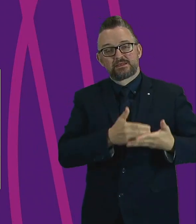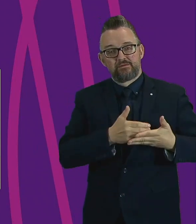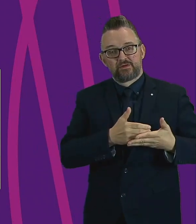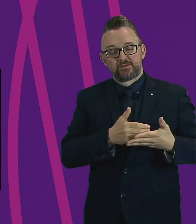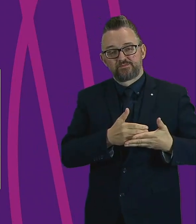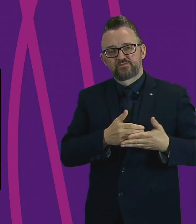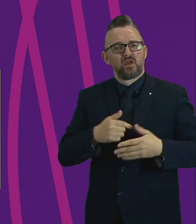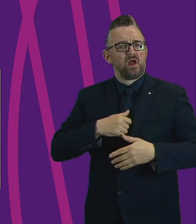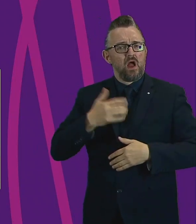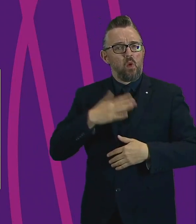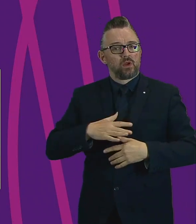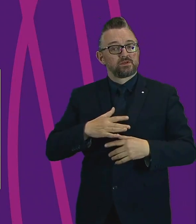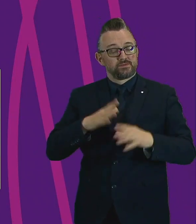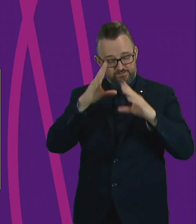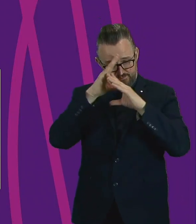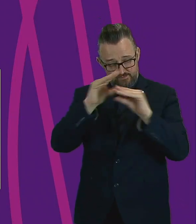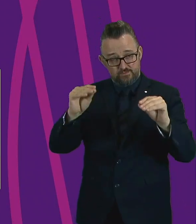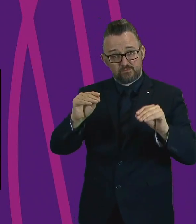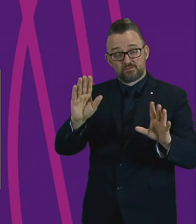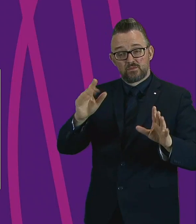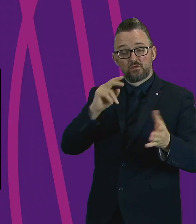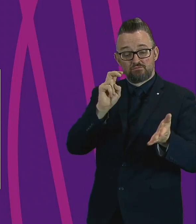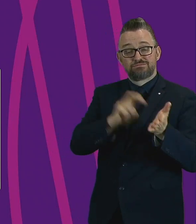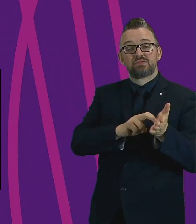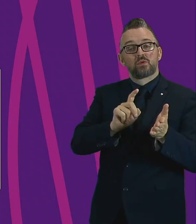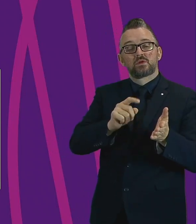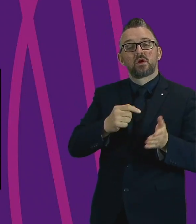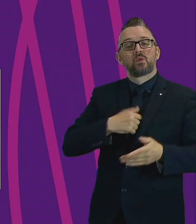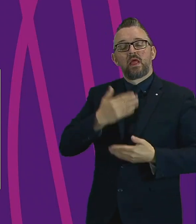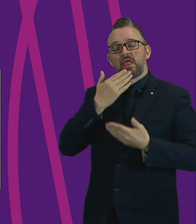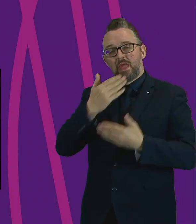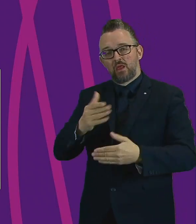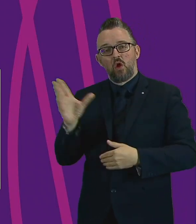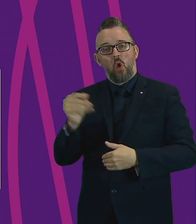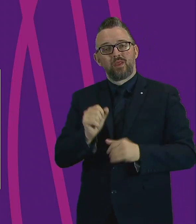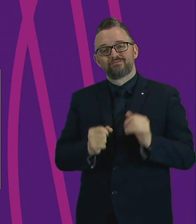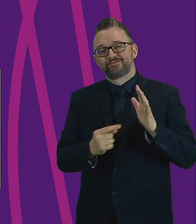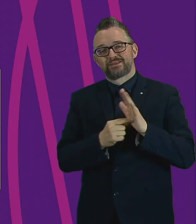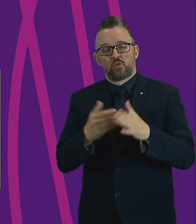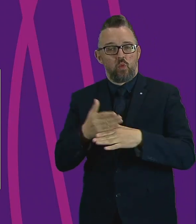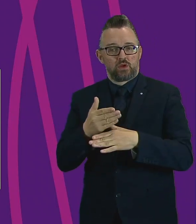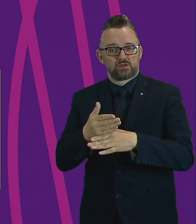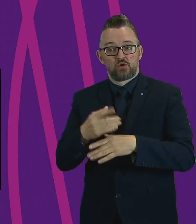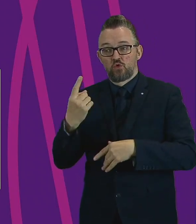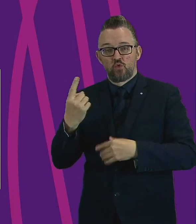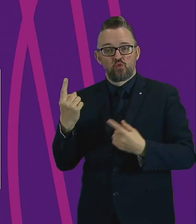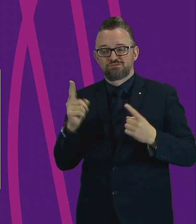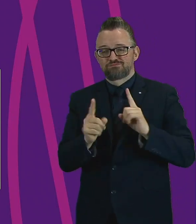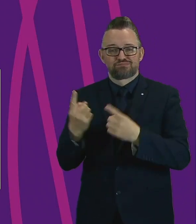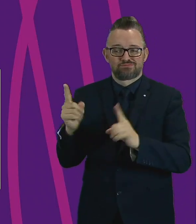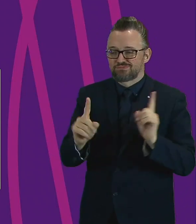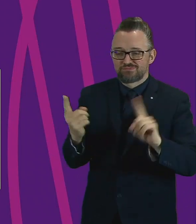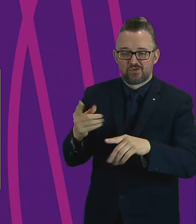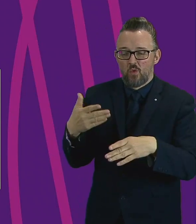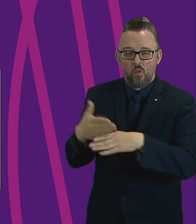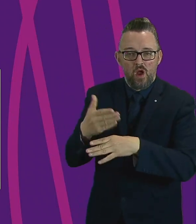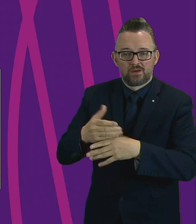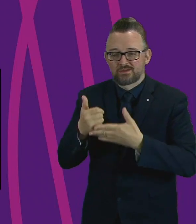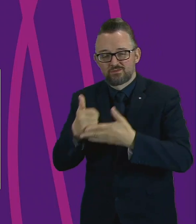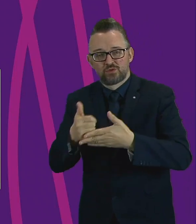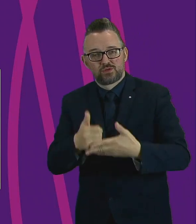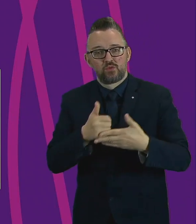like others, to put on record my thanks and support for all of our key workers, those who have come together to support people across our communities. Have done